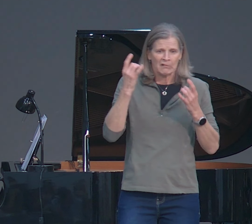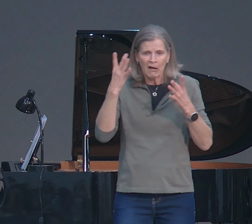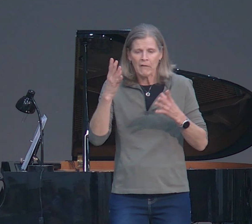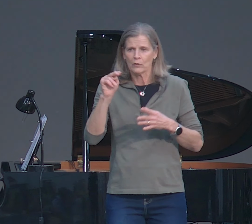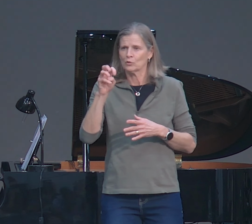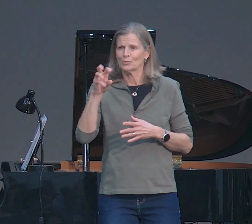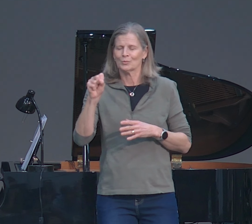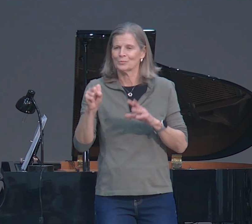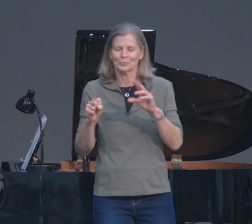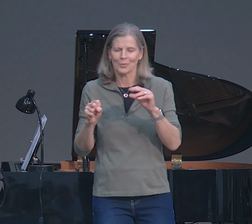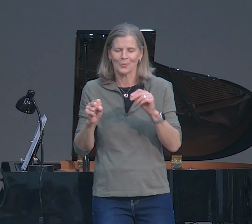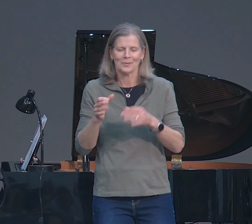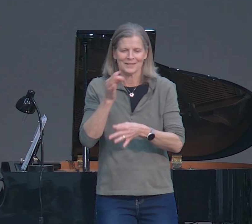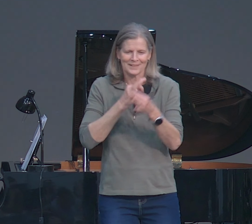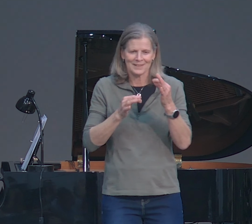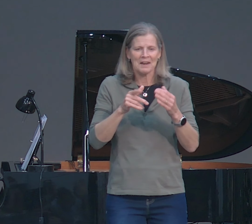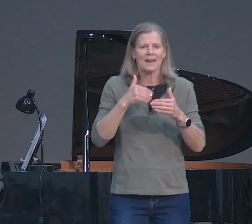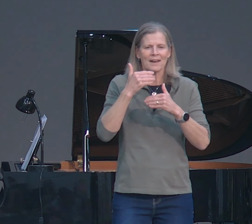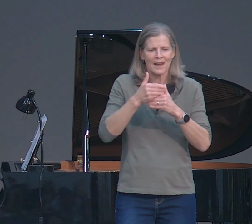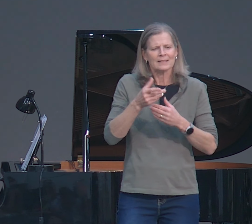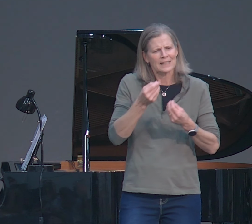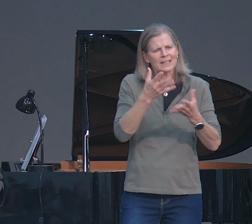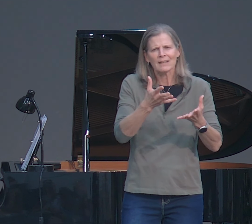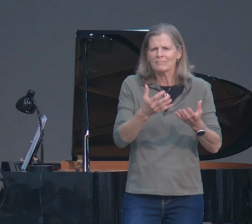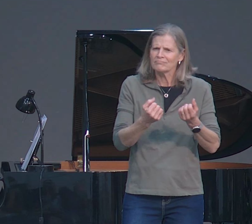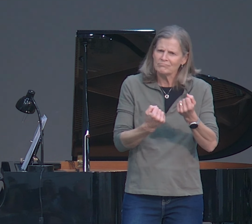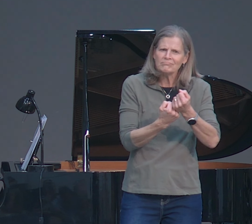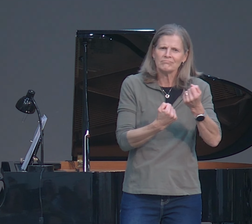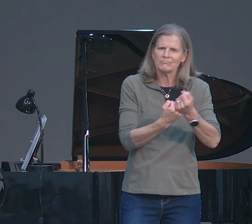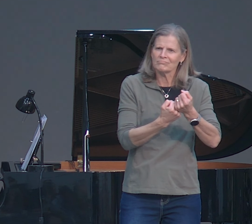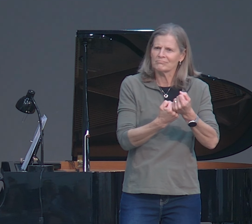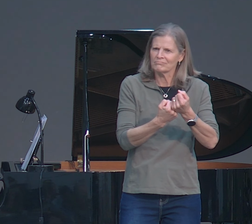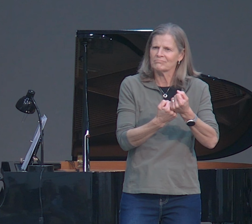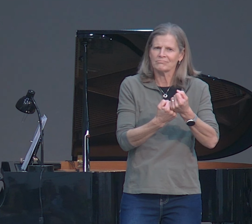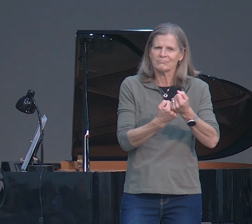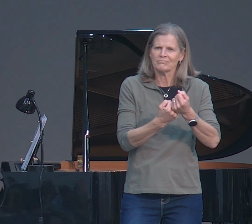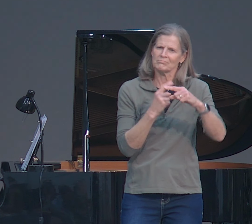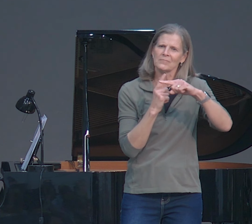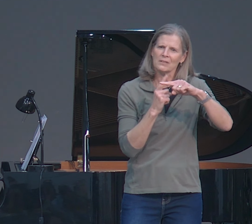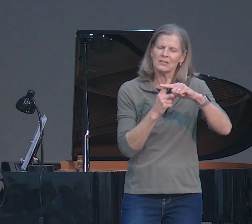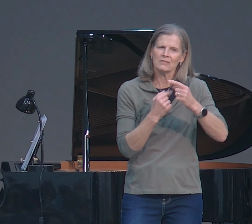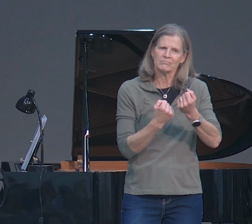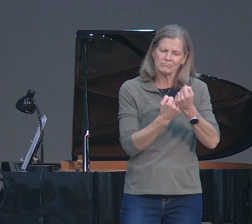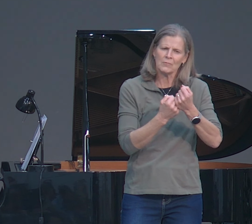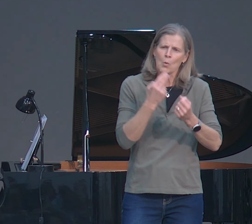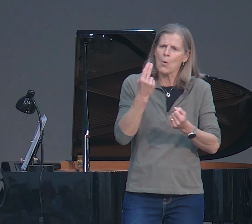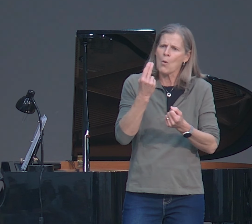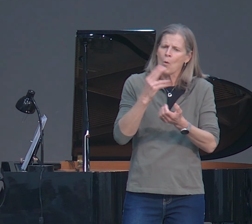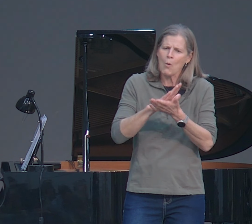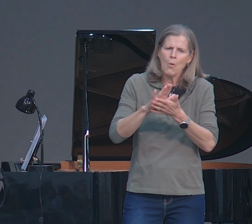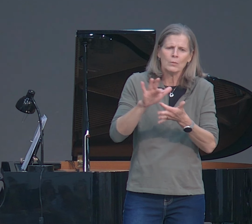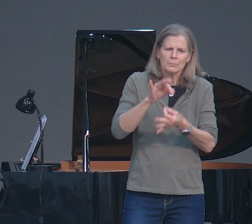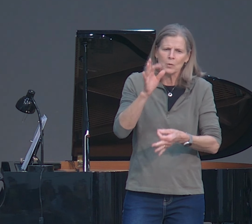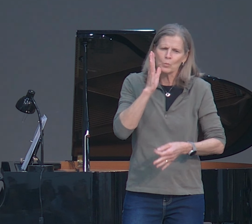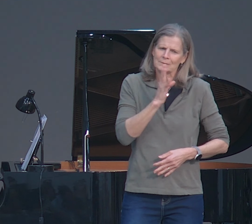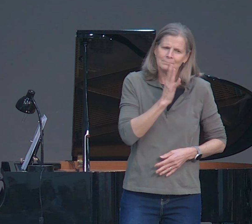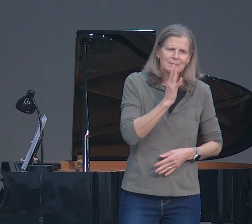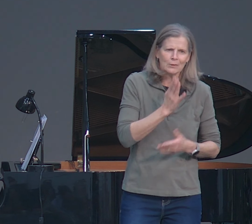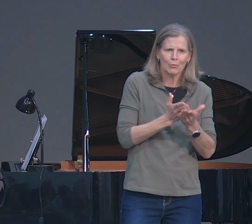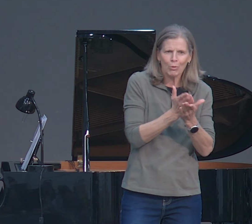Instead, notice next, Jesus gives assurance for the mission. Assurance for the mission. The Holy Spirit will speak through